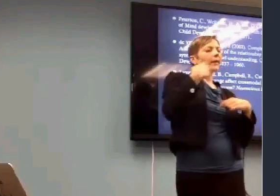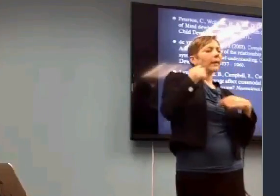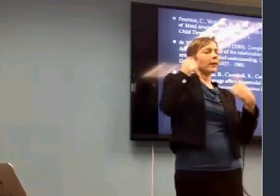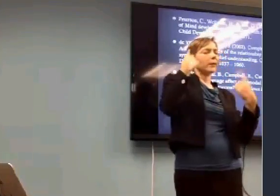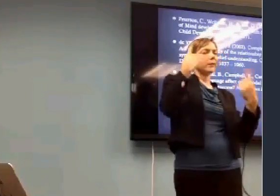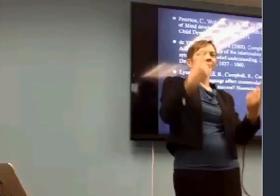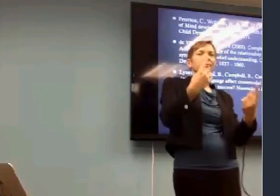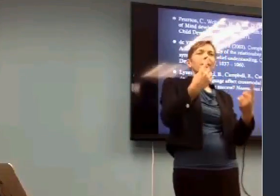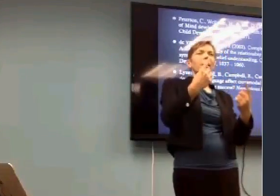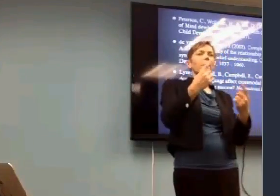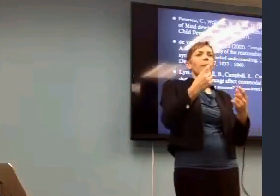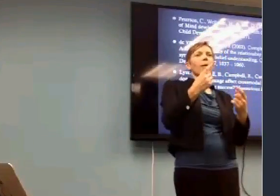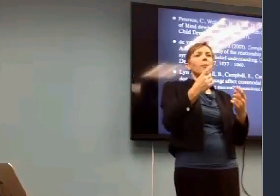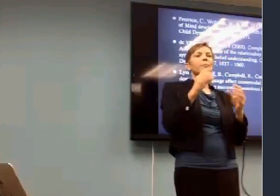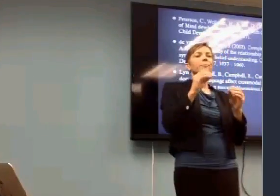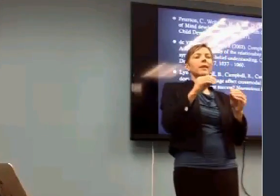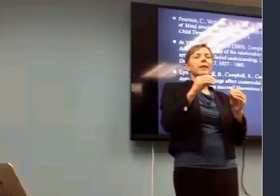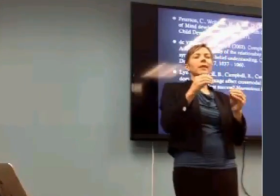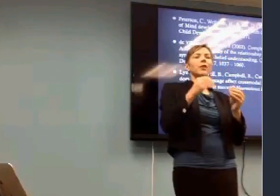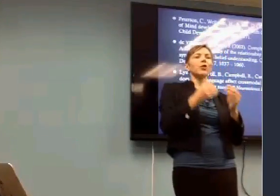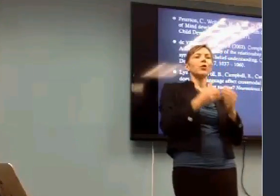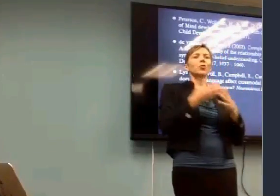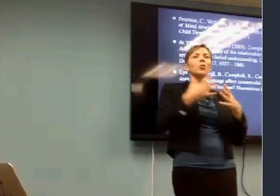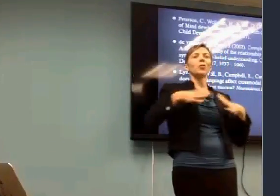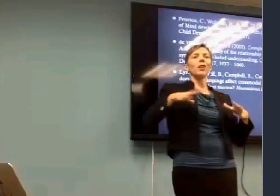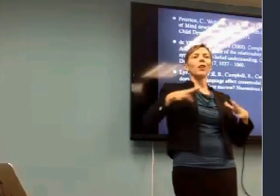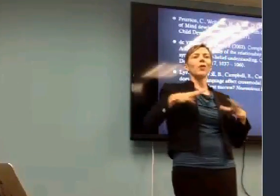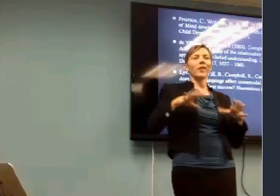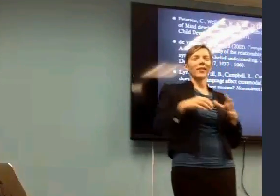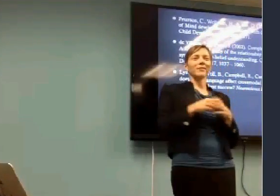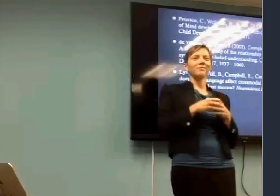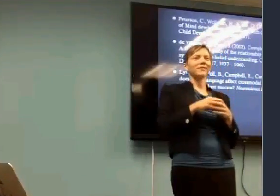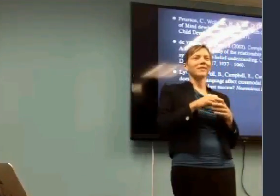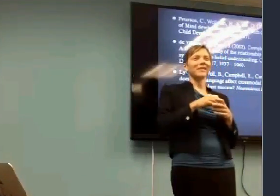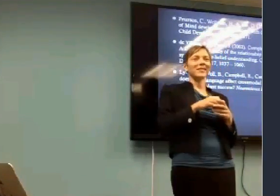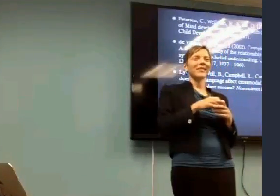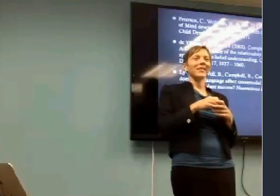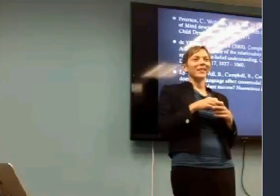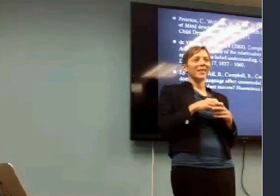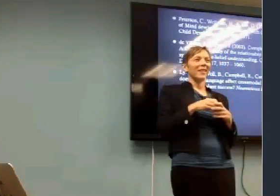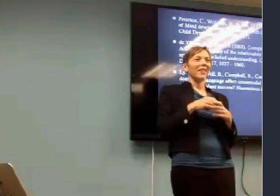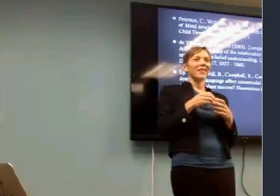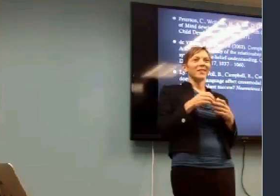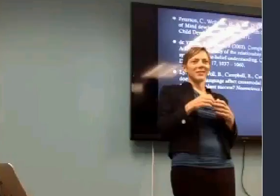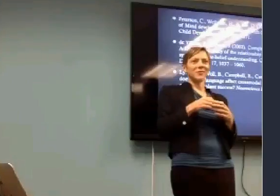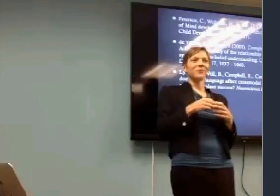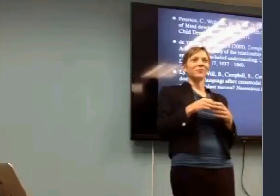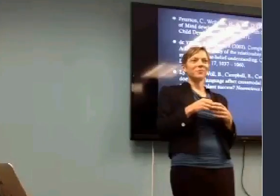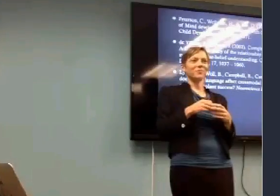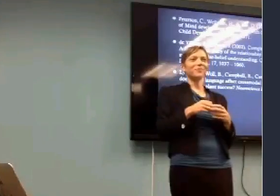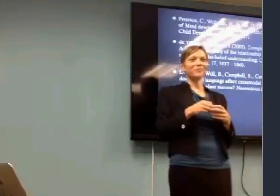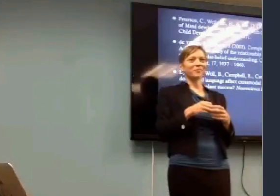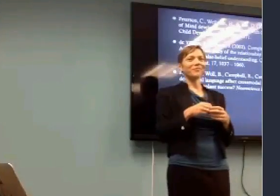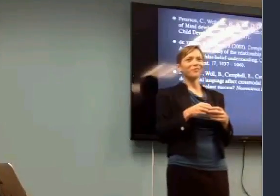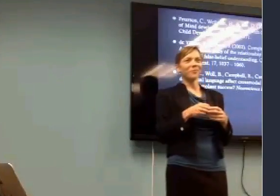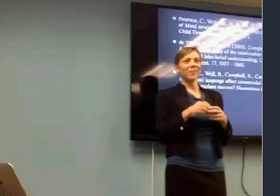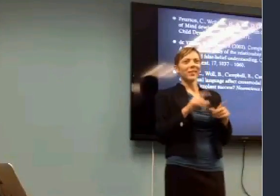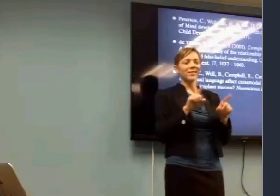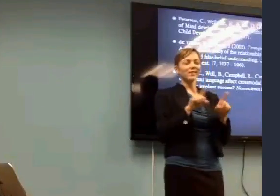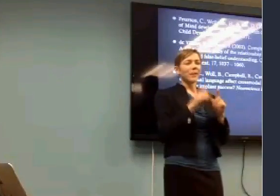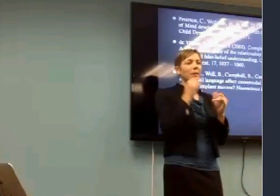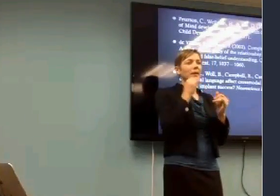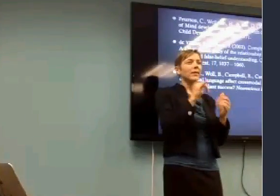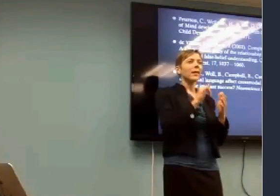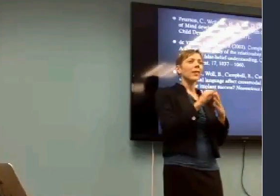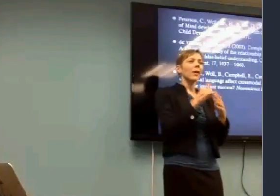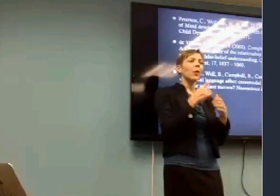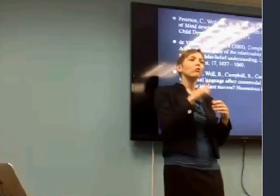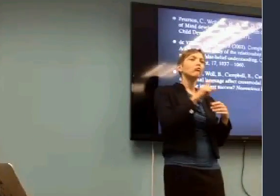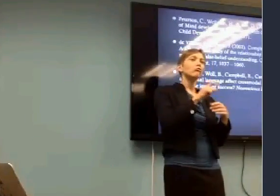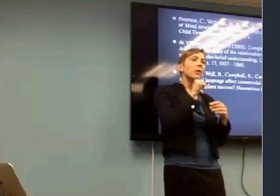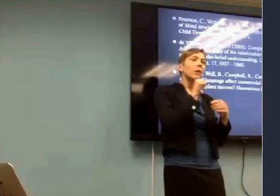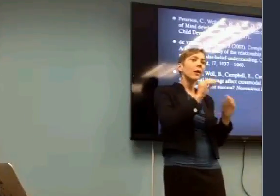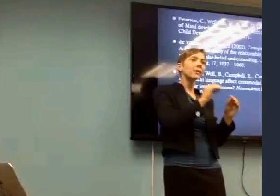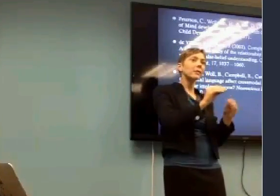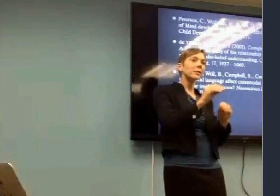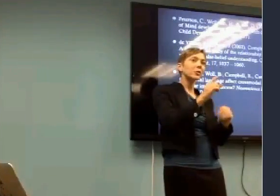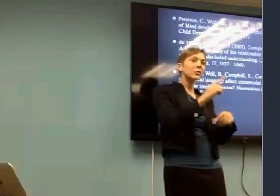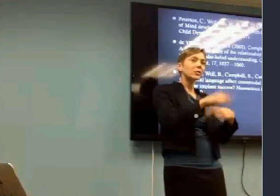Really, it's the same idea that's been around, you know, putting on new clothing, same idea that we should